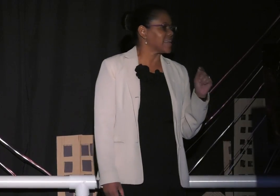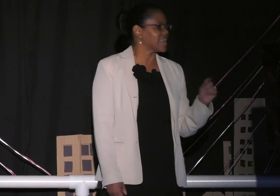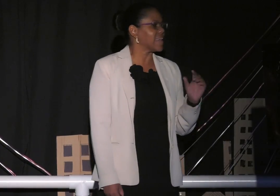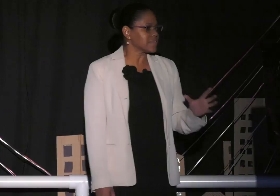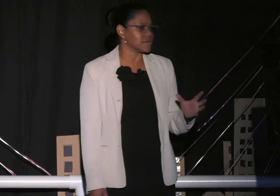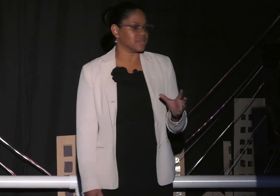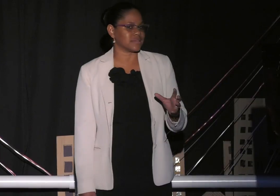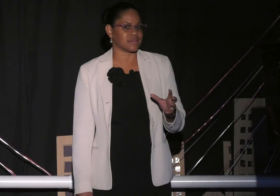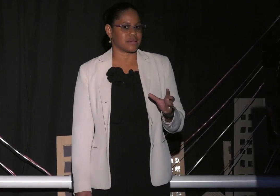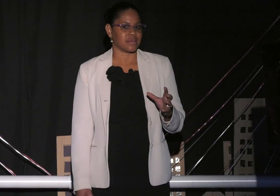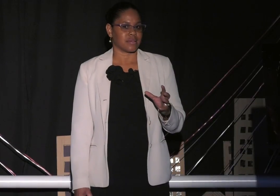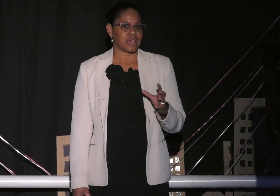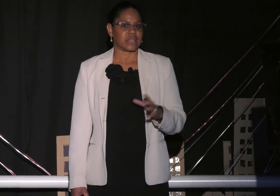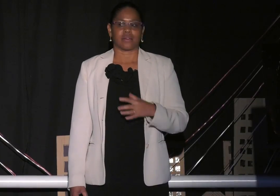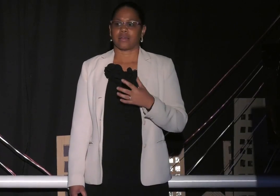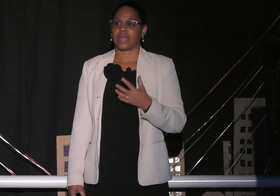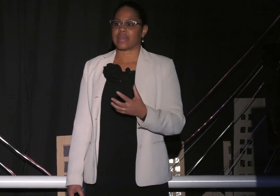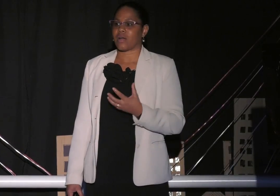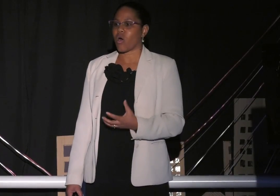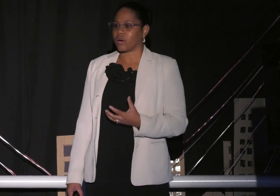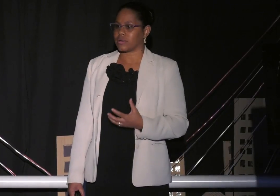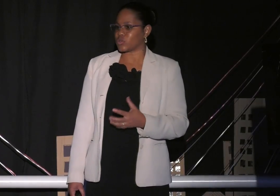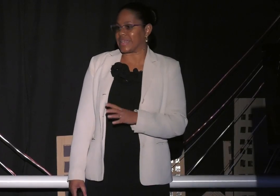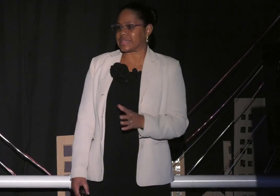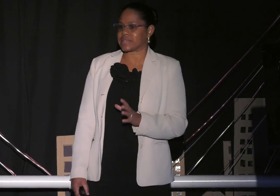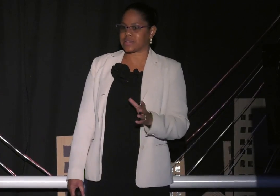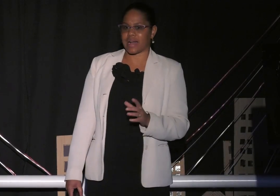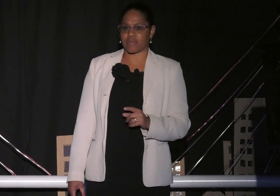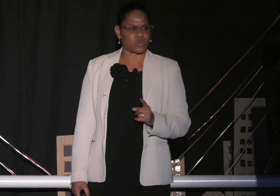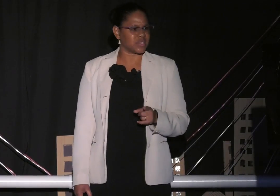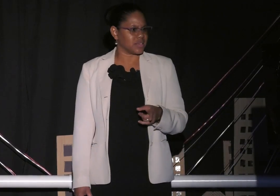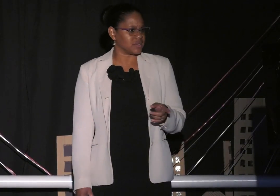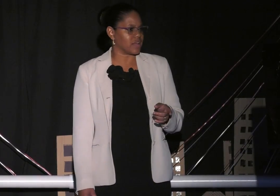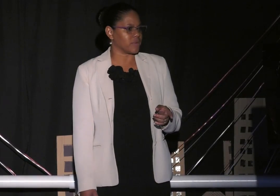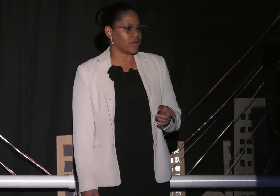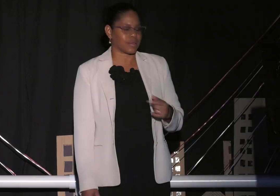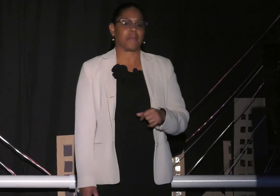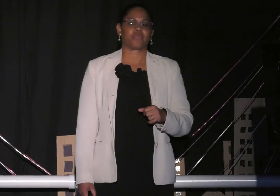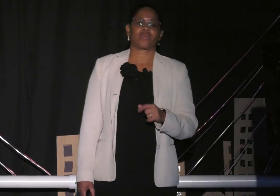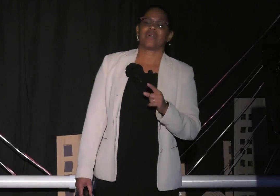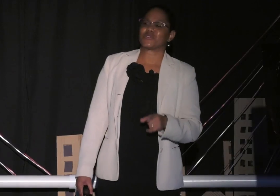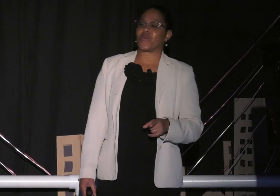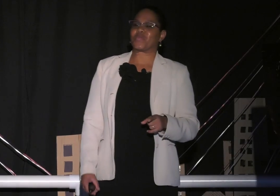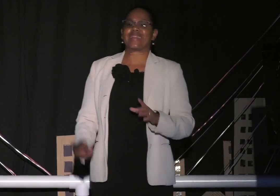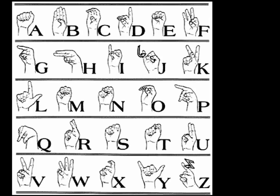the letters in our 26-letter alphabet. 26 letters in the alphabet, right? Yeah. So,